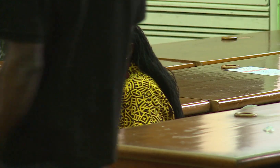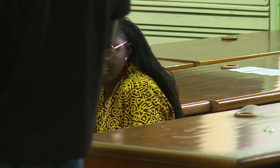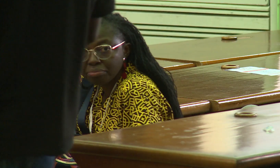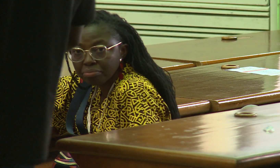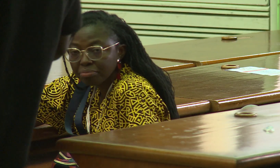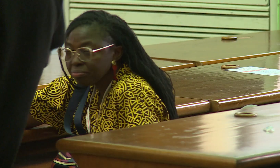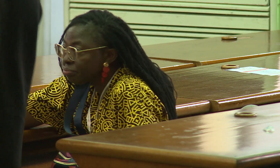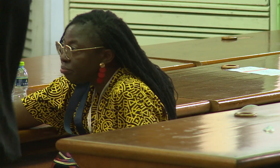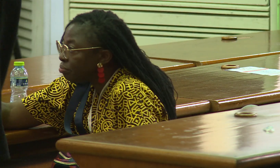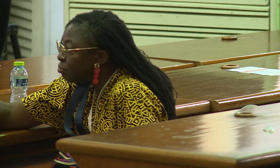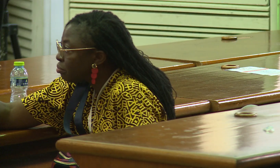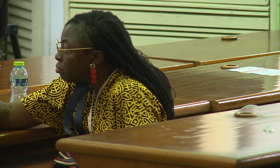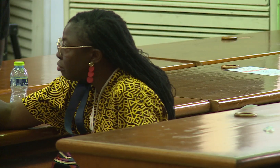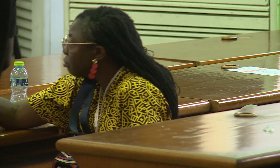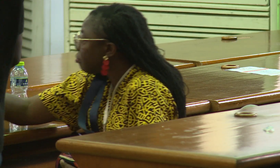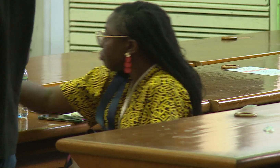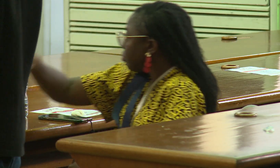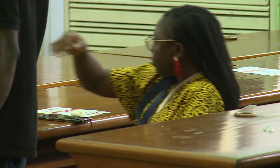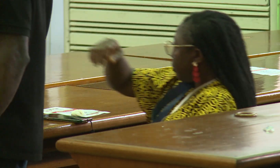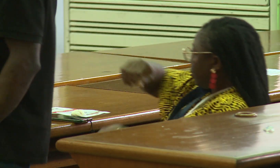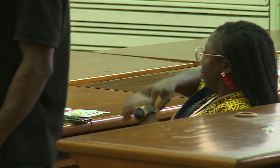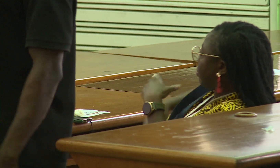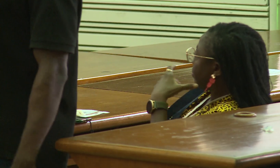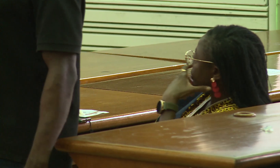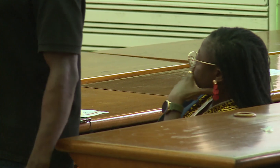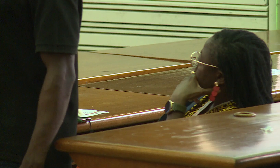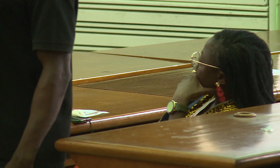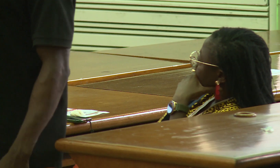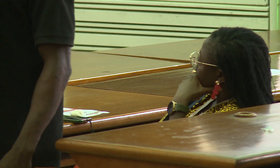question. Nomathemba, over to you.